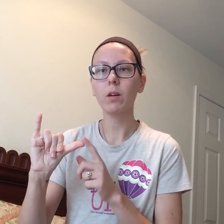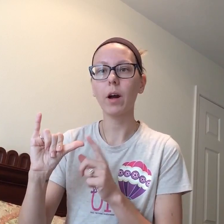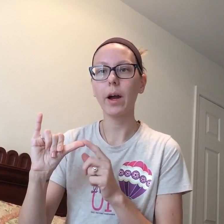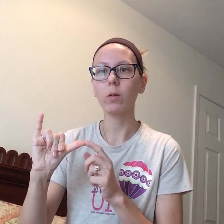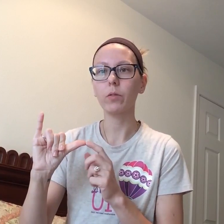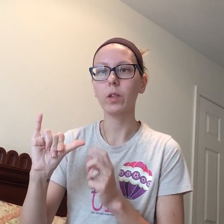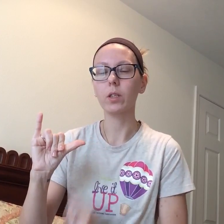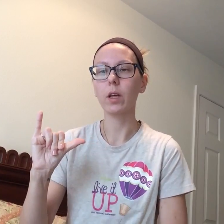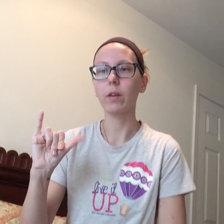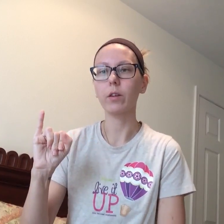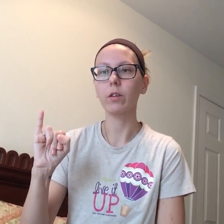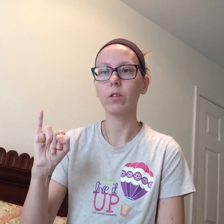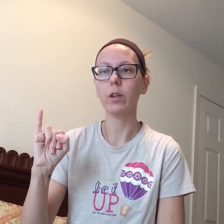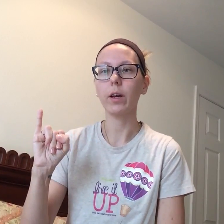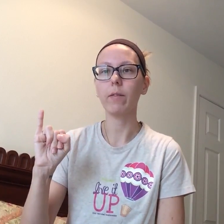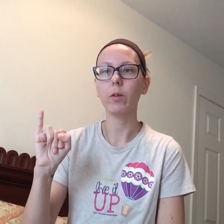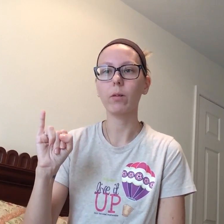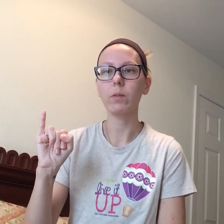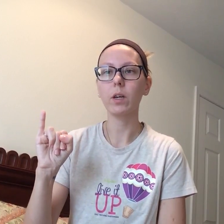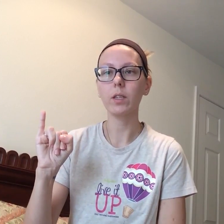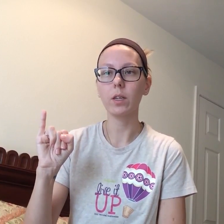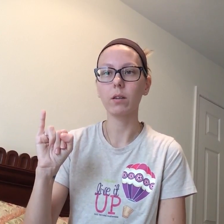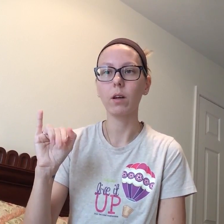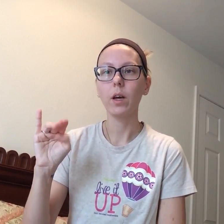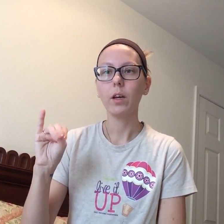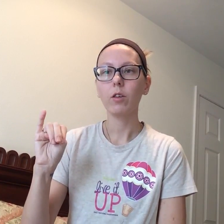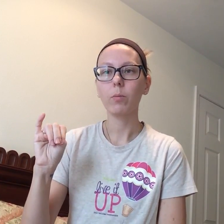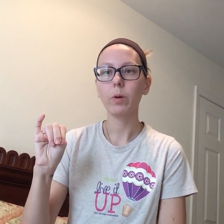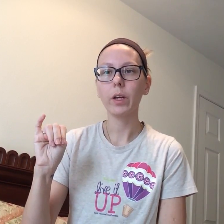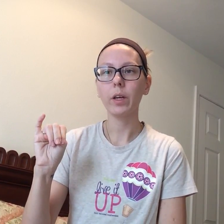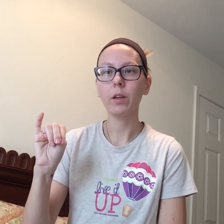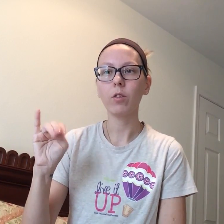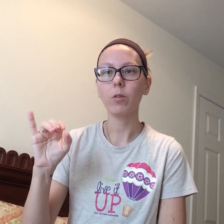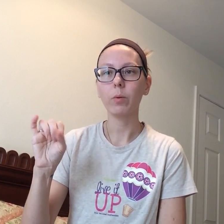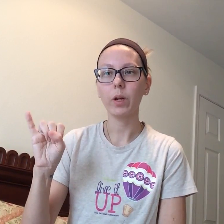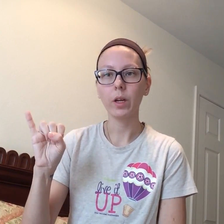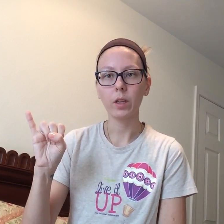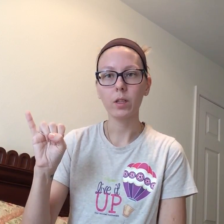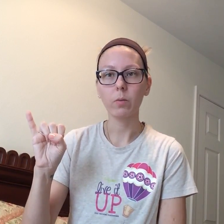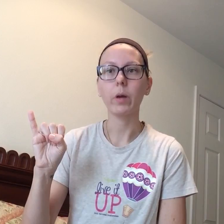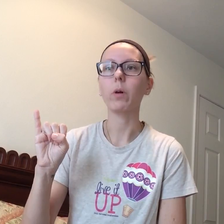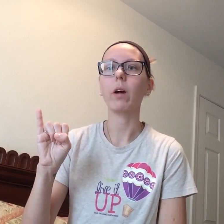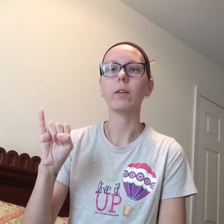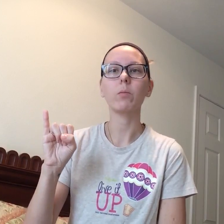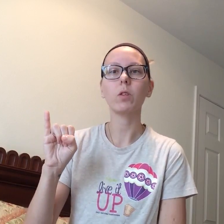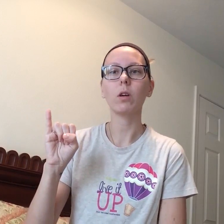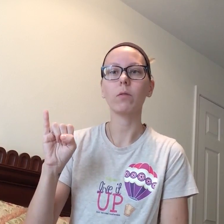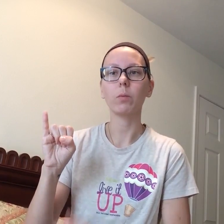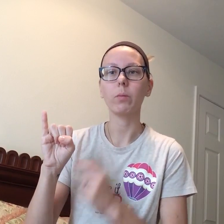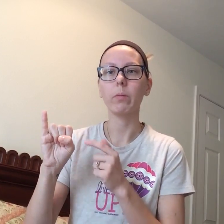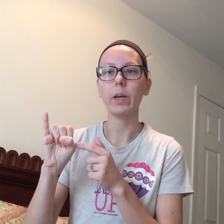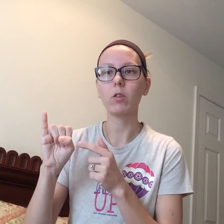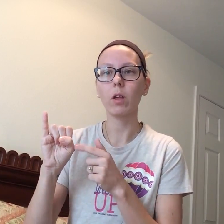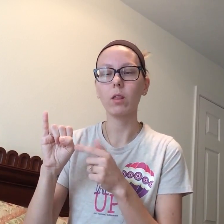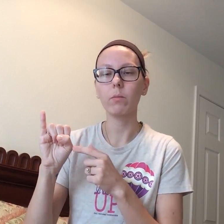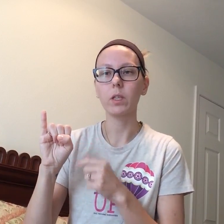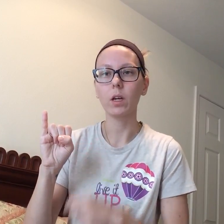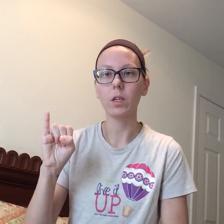not out for this letter. You need to have your thumb tucked in. You can put it in, you can put it in this way, whatever is most comfortable, but make sure that thumb is tucked